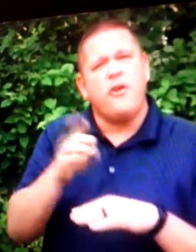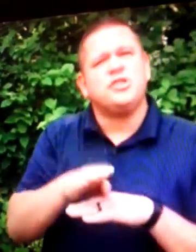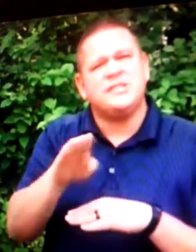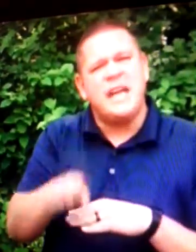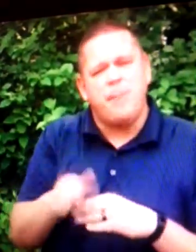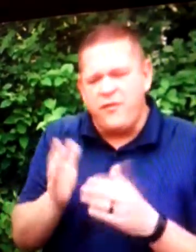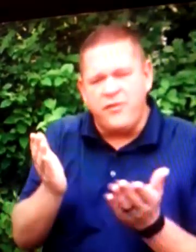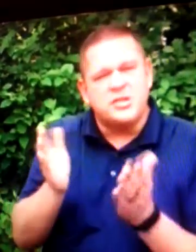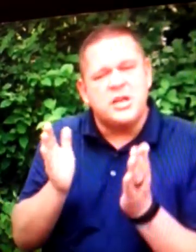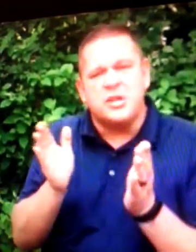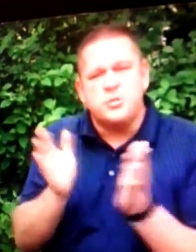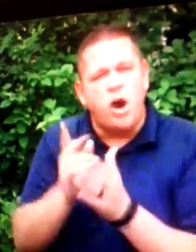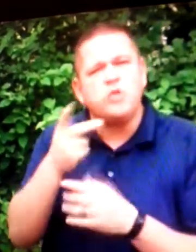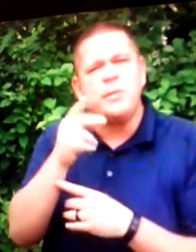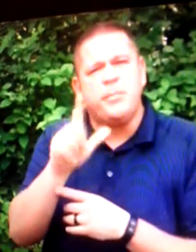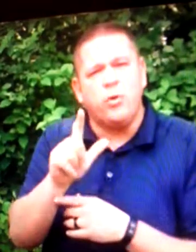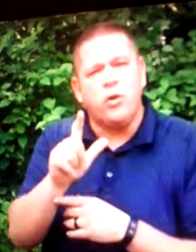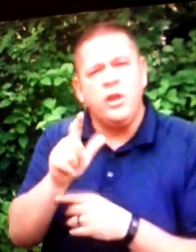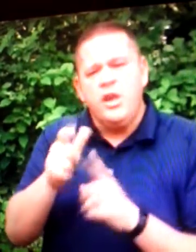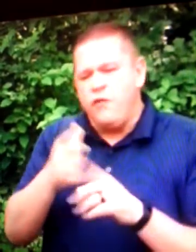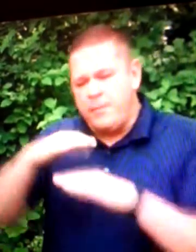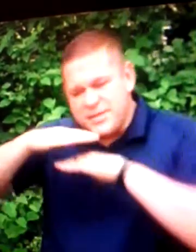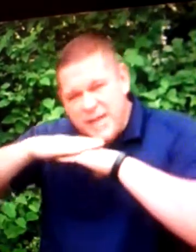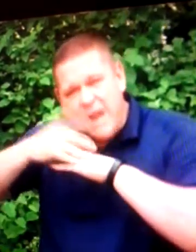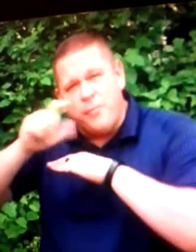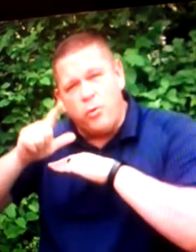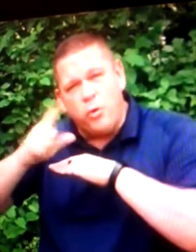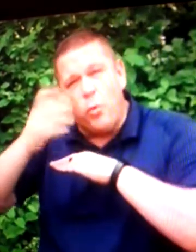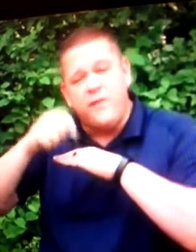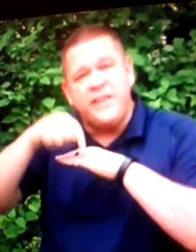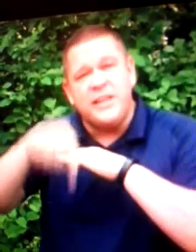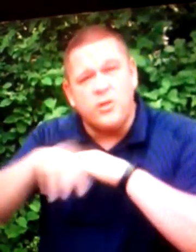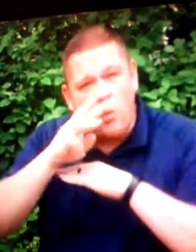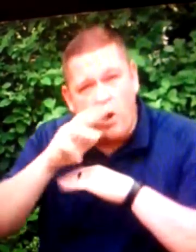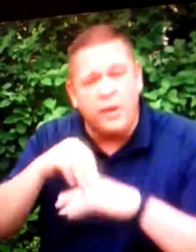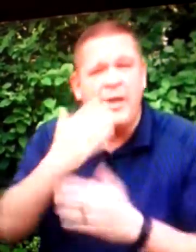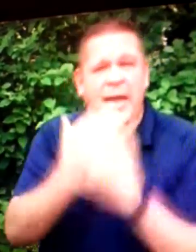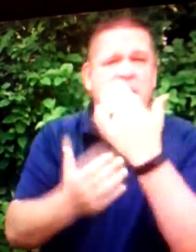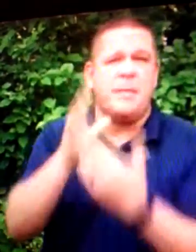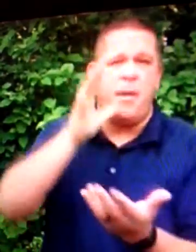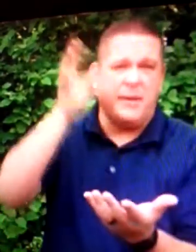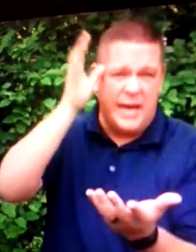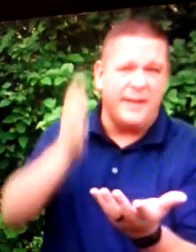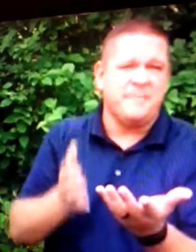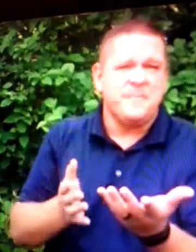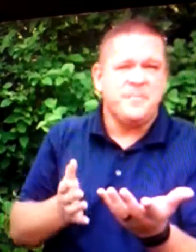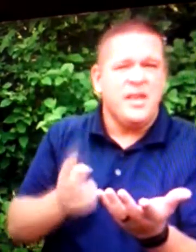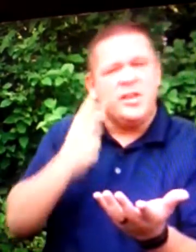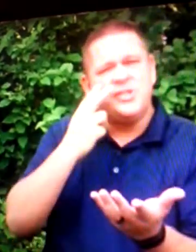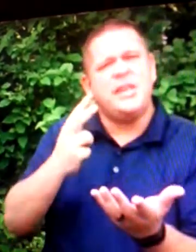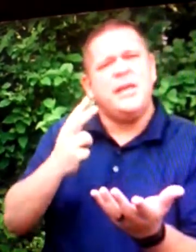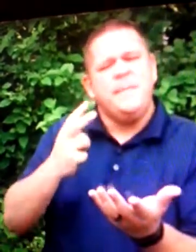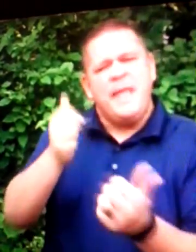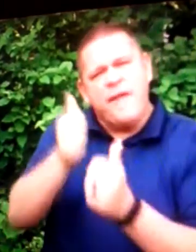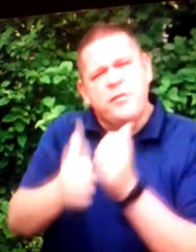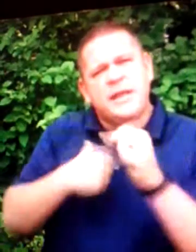that first step off of in a small swimming pool, from the side of a pool, 1 foot into the water, into the hands of my mom and dad. You see,